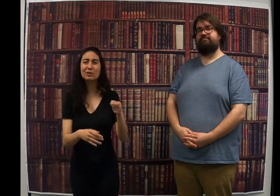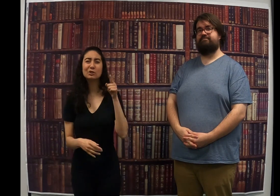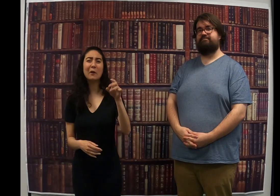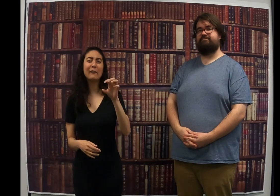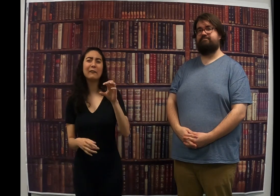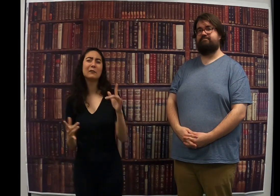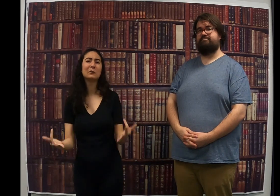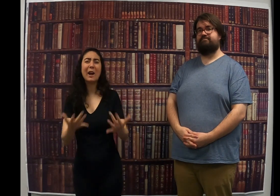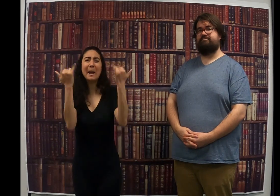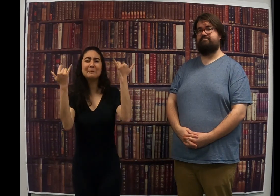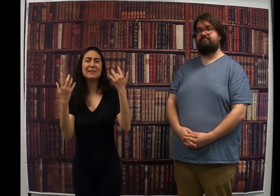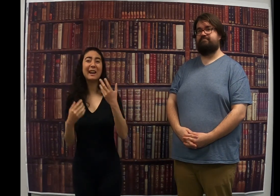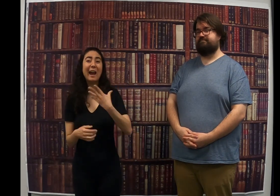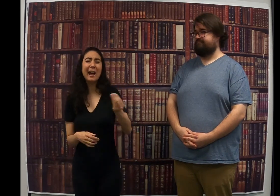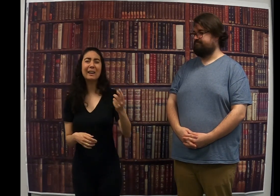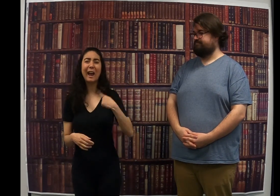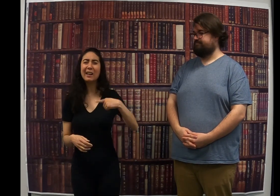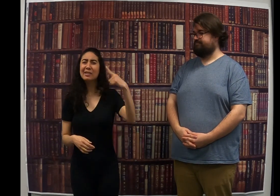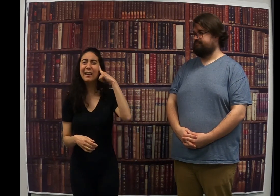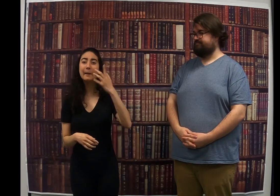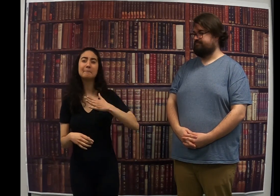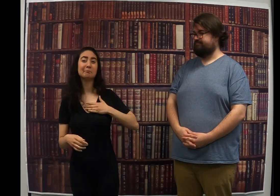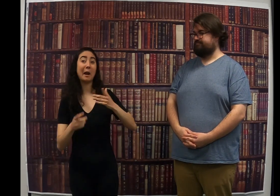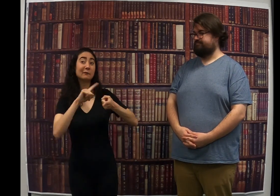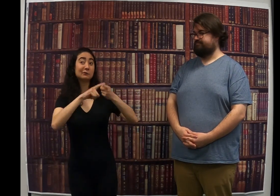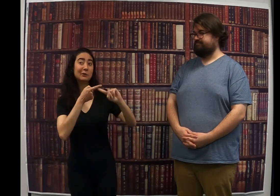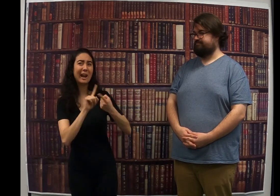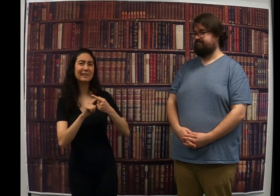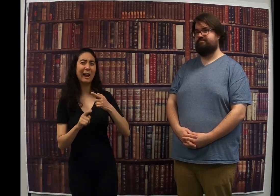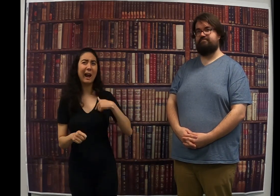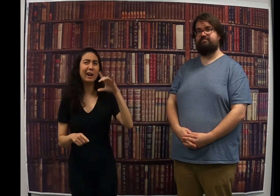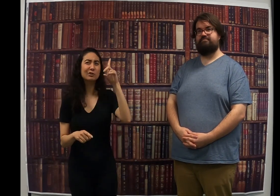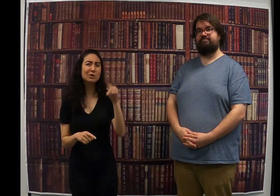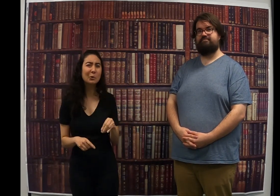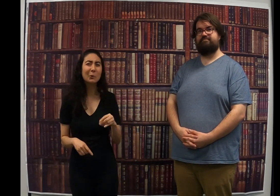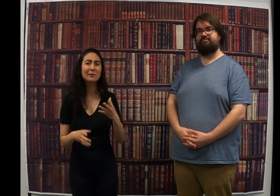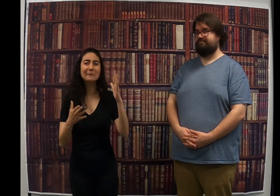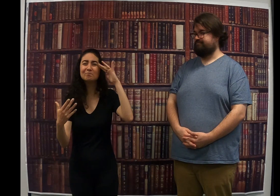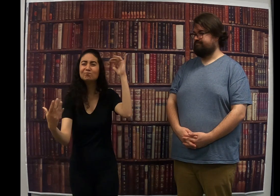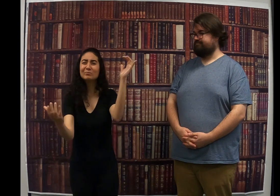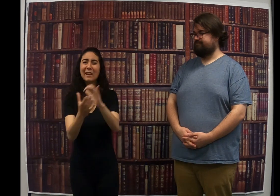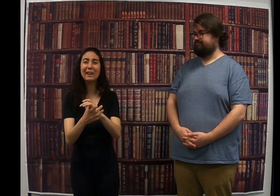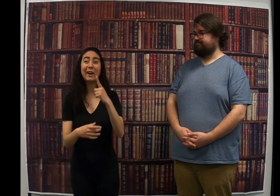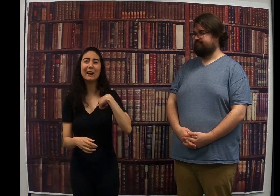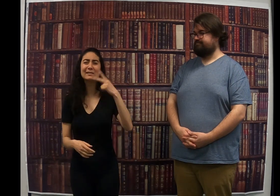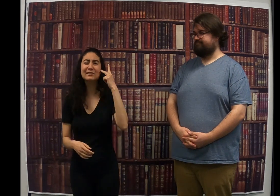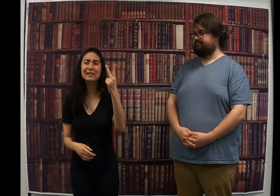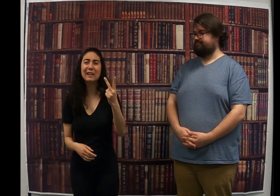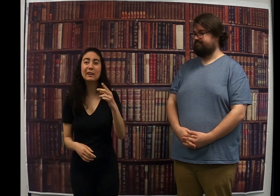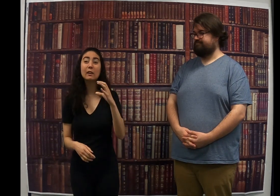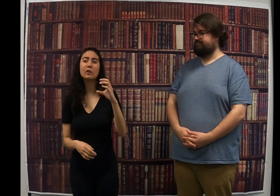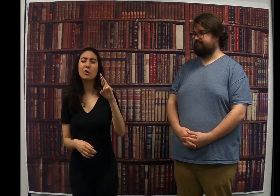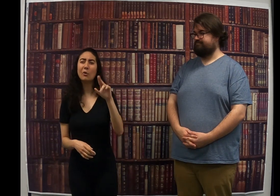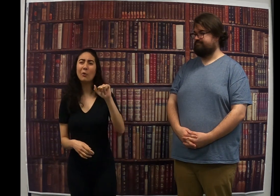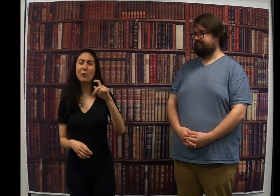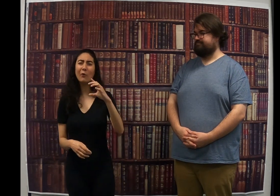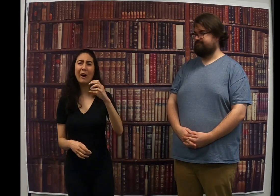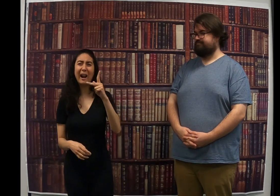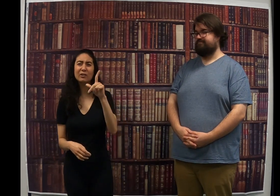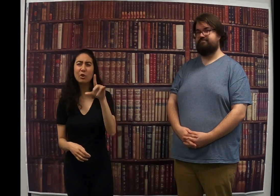And I think, my friend, I do believe I see the crackle of a story on those flames.